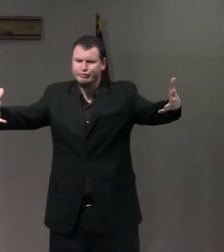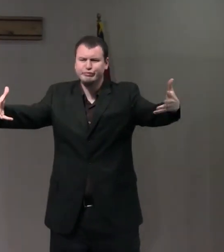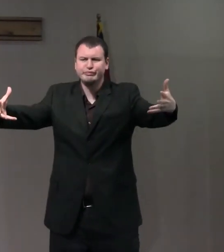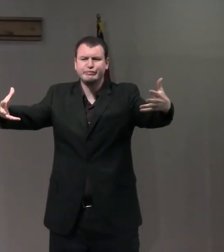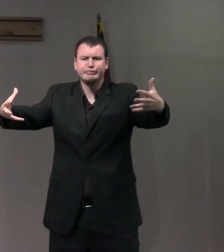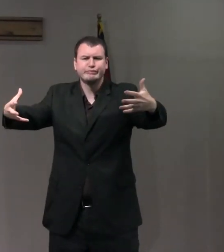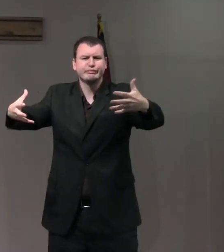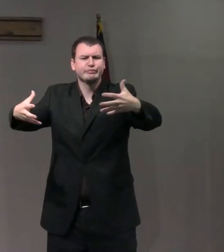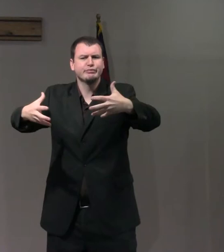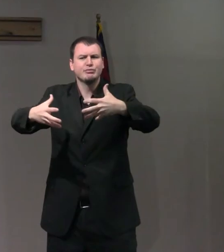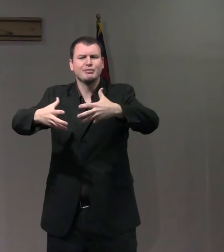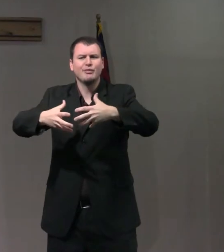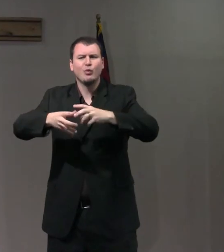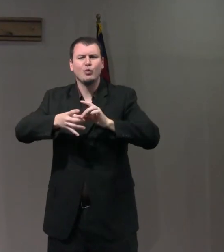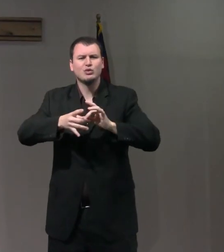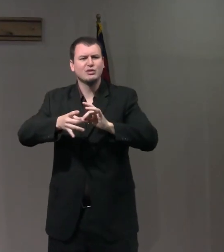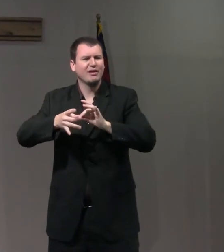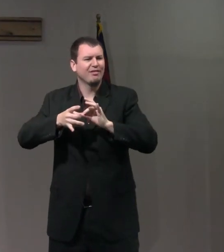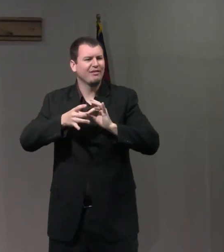But no, instead he brought everyone together.